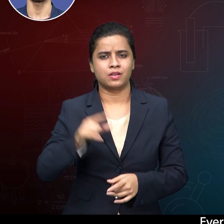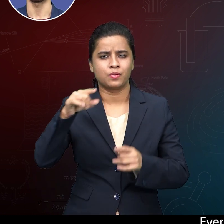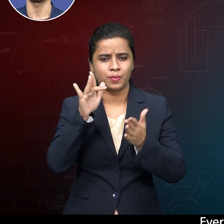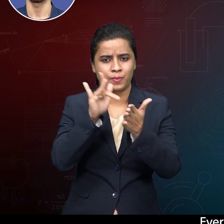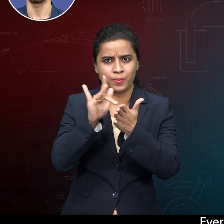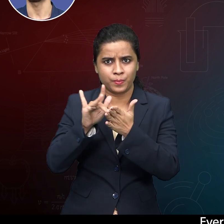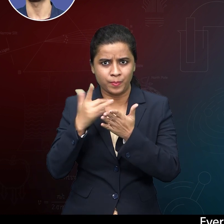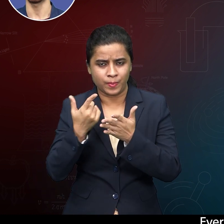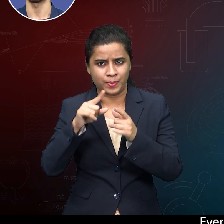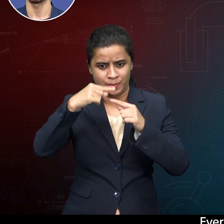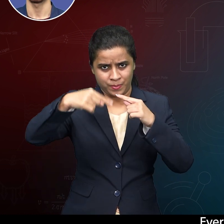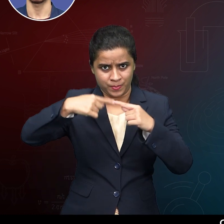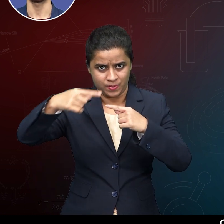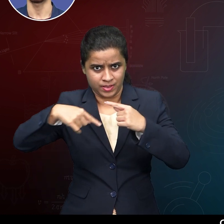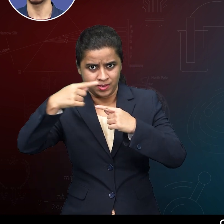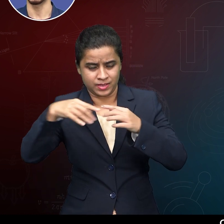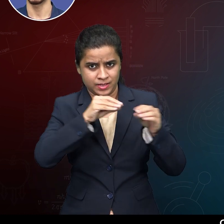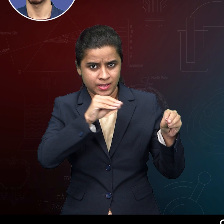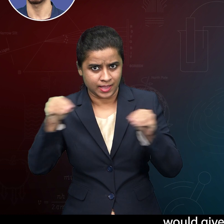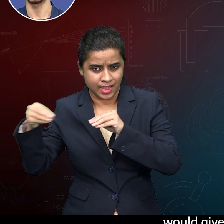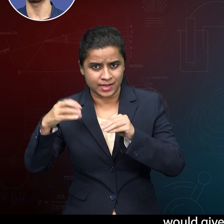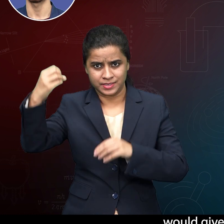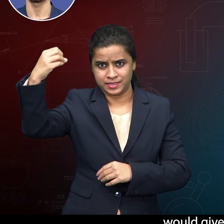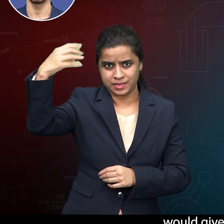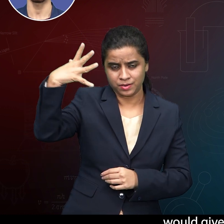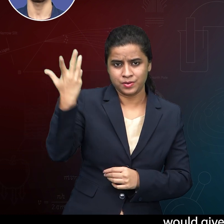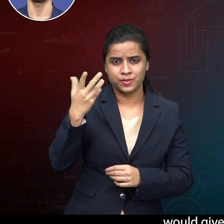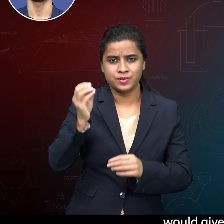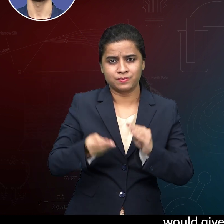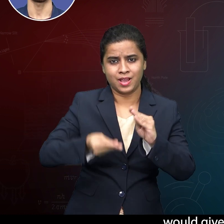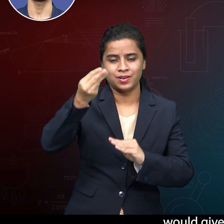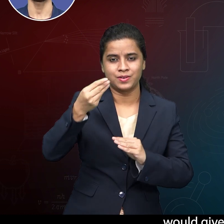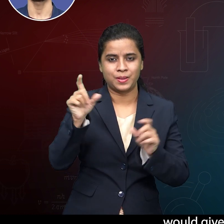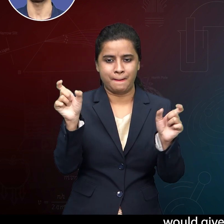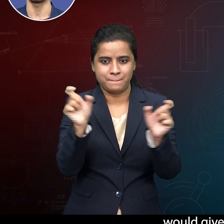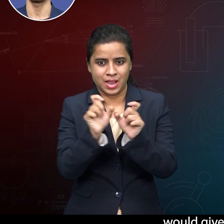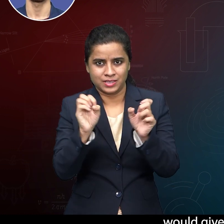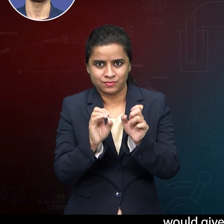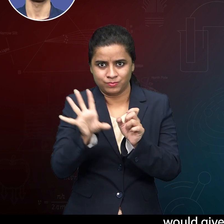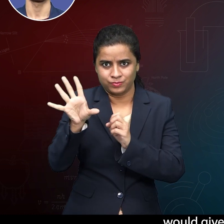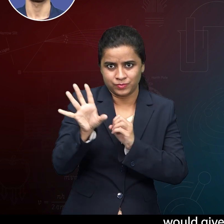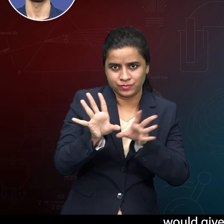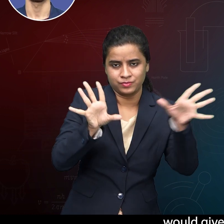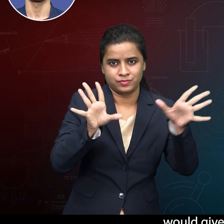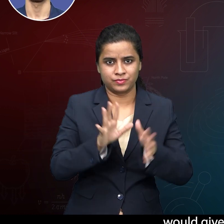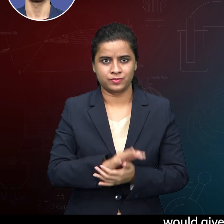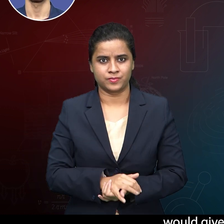Every point on the wire carrying current would give rise to the magnetic field